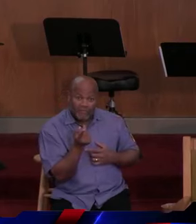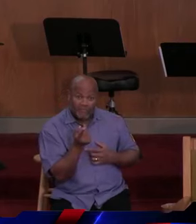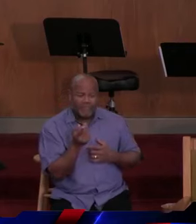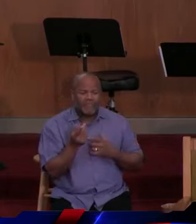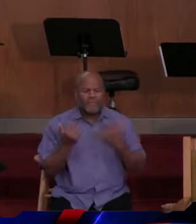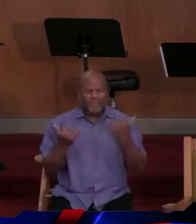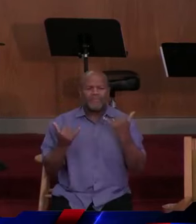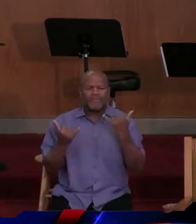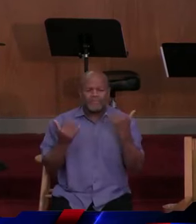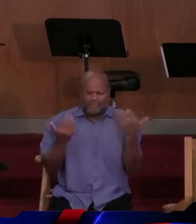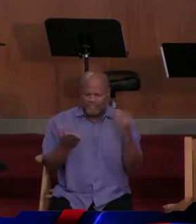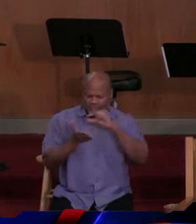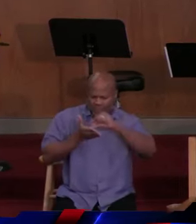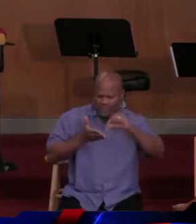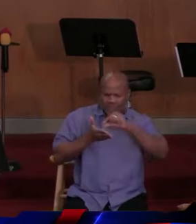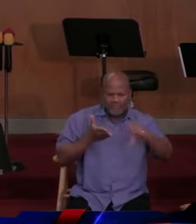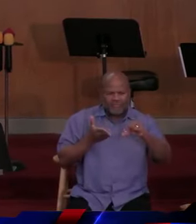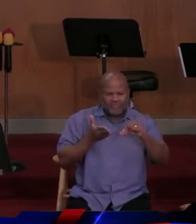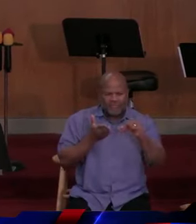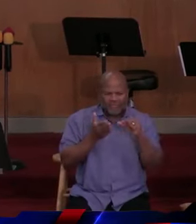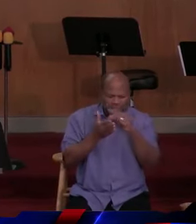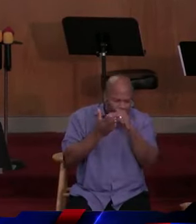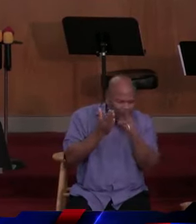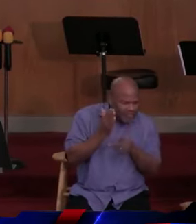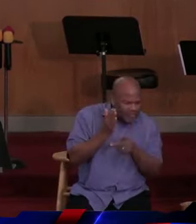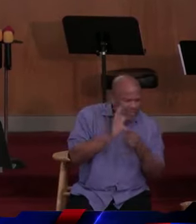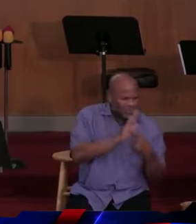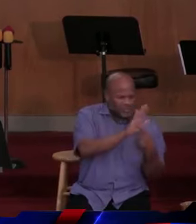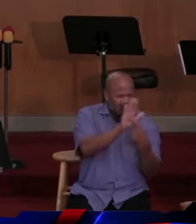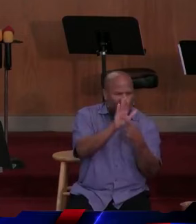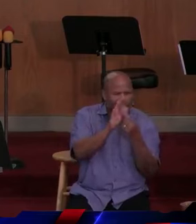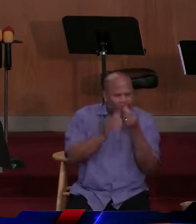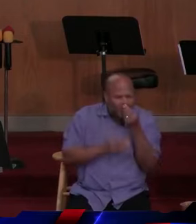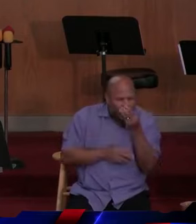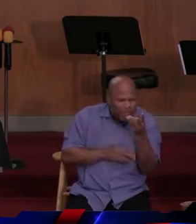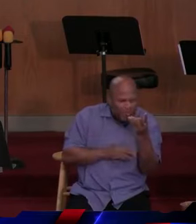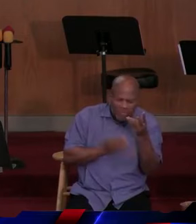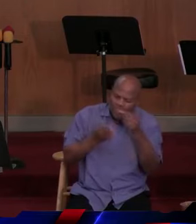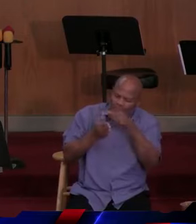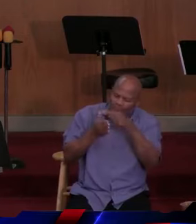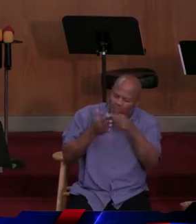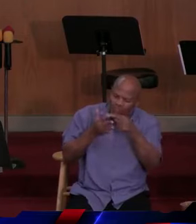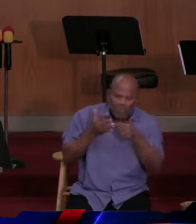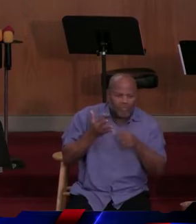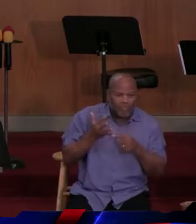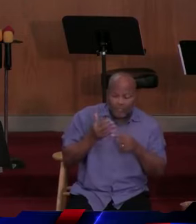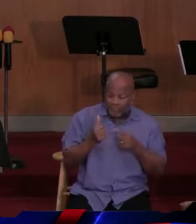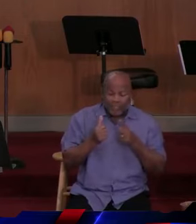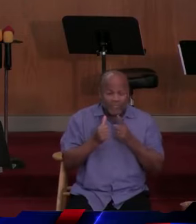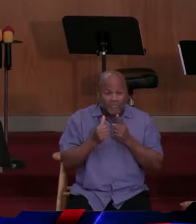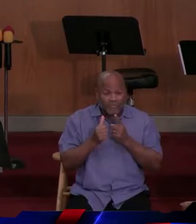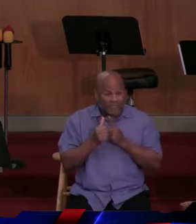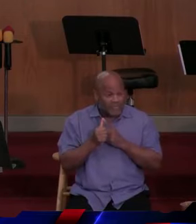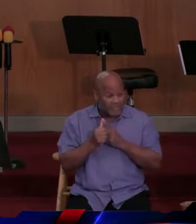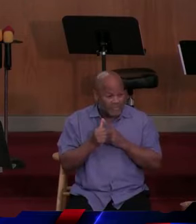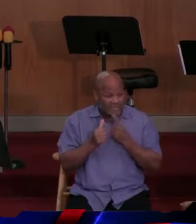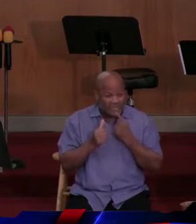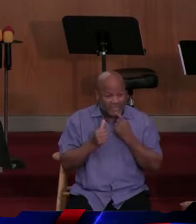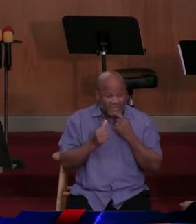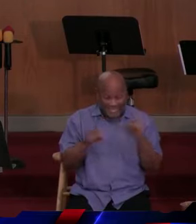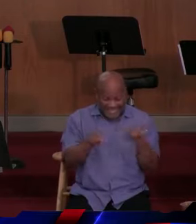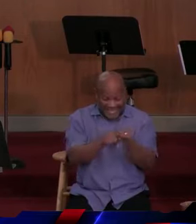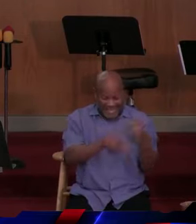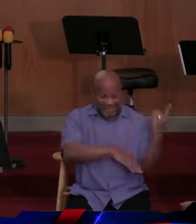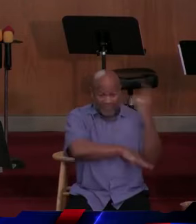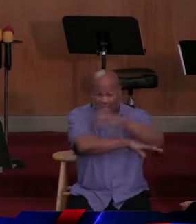exegesis of this particular scripture would show us a couple things. When it says the same day, it's very pointed and